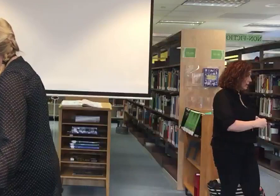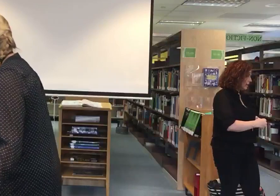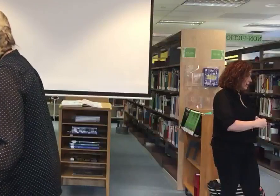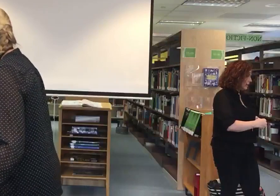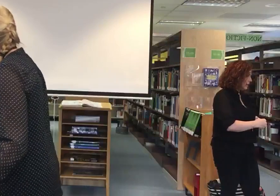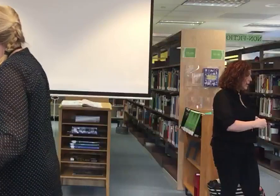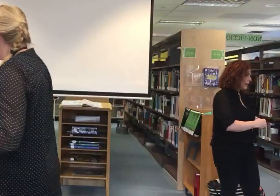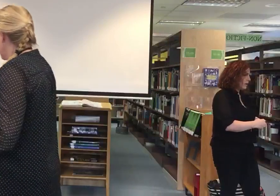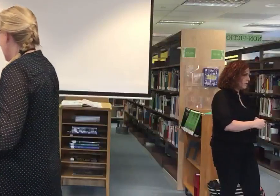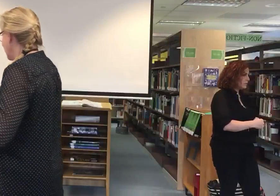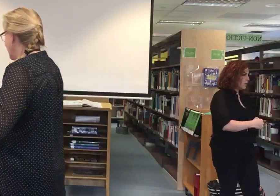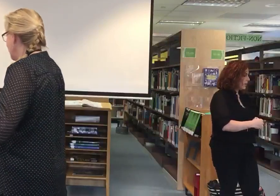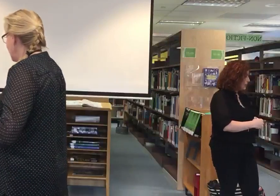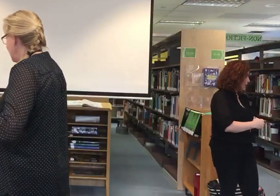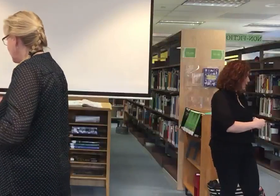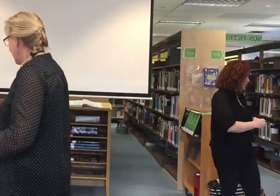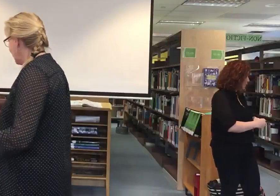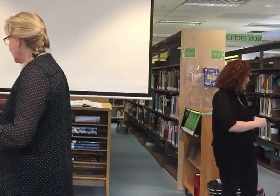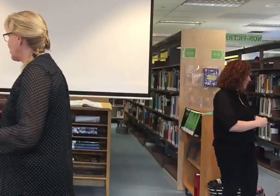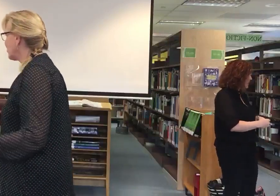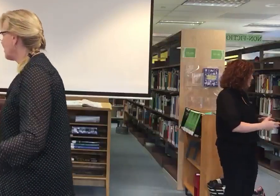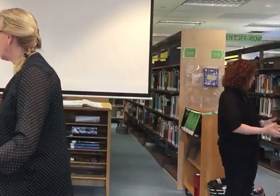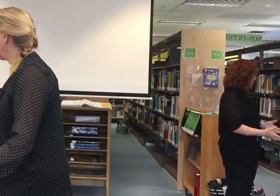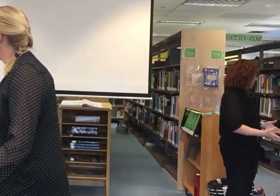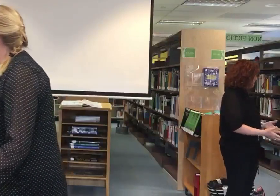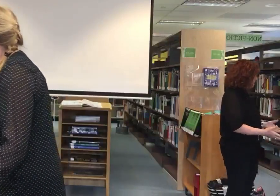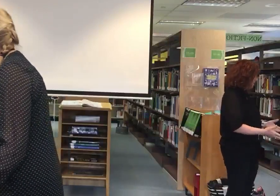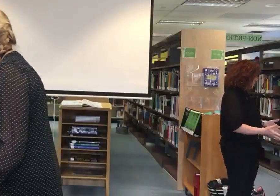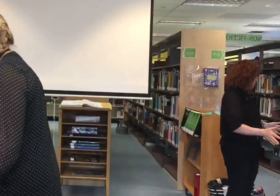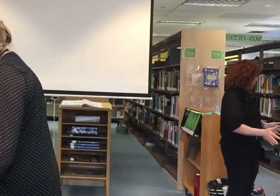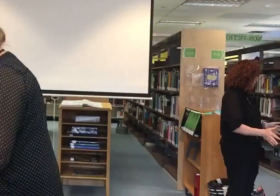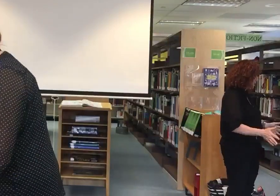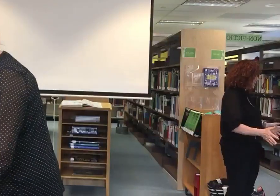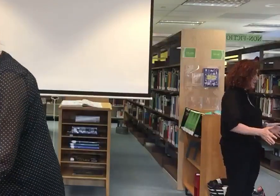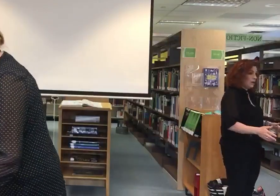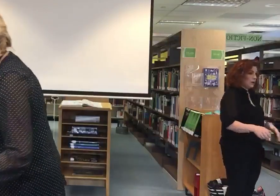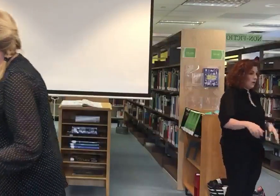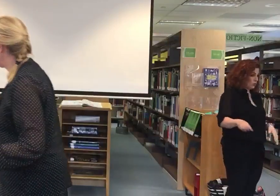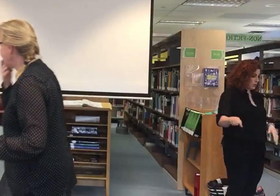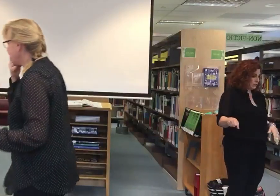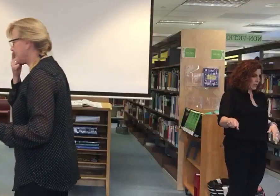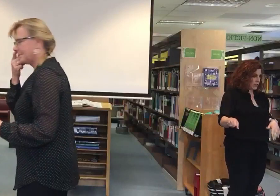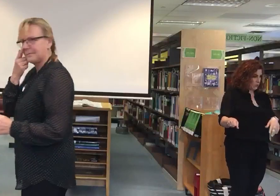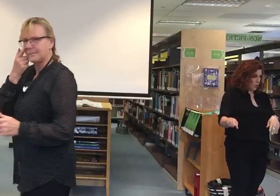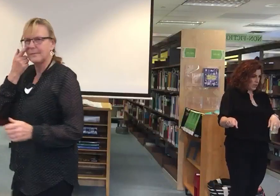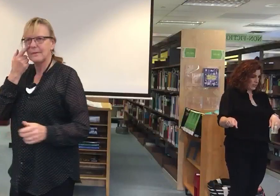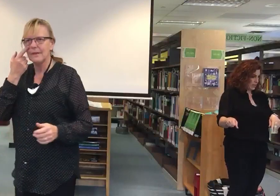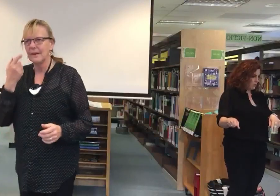I just assume it's like a classroom, you just kind of hook your computer into